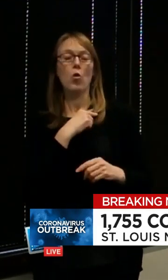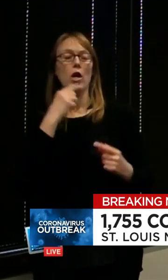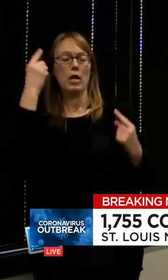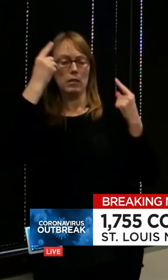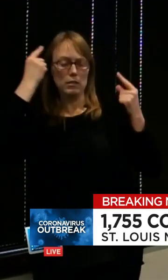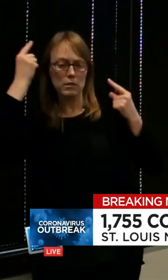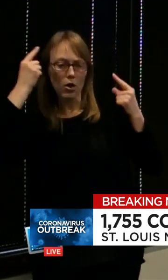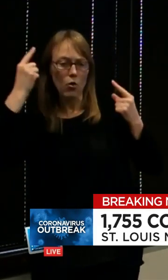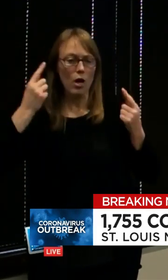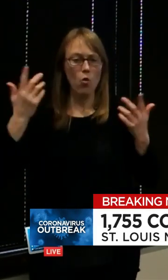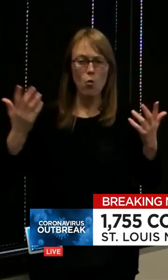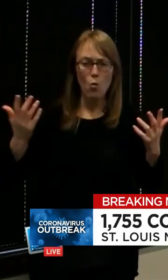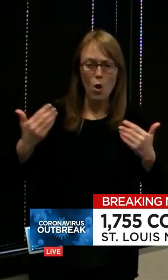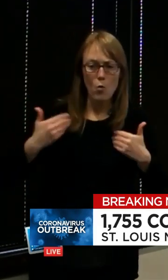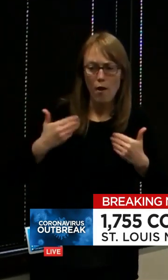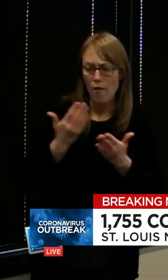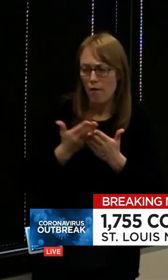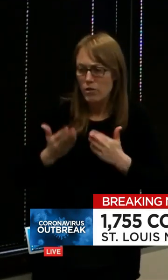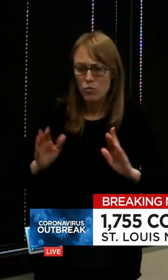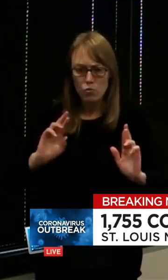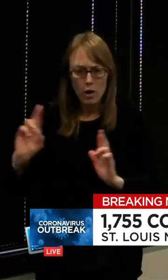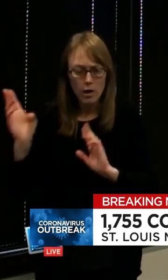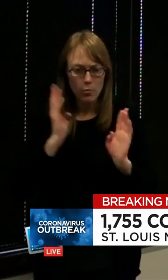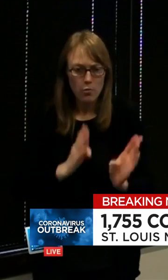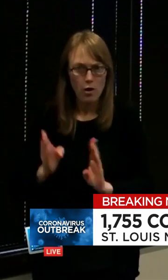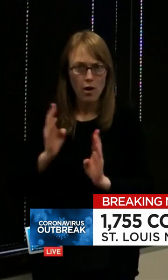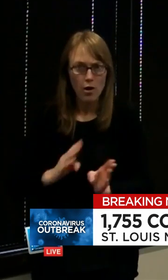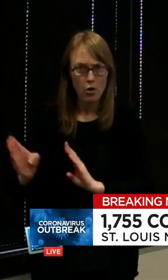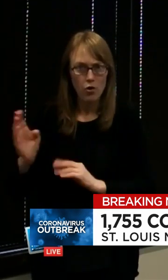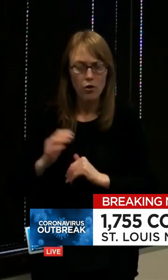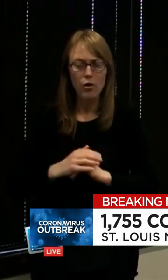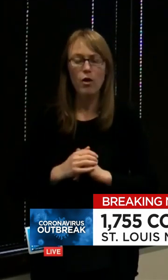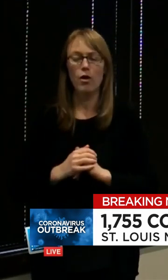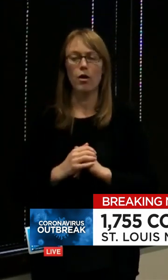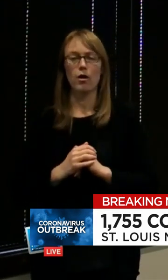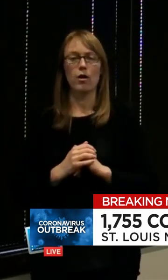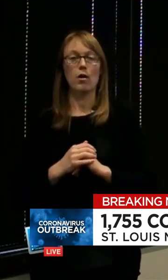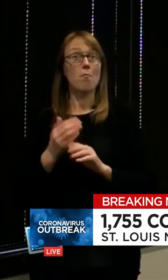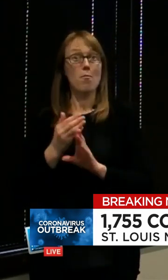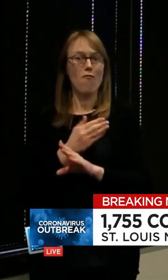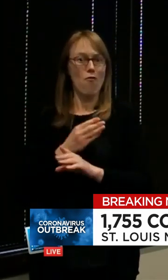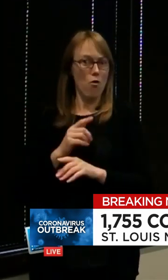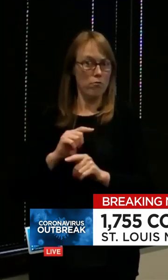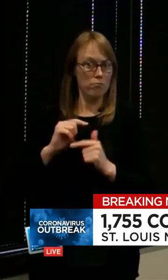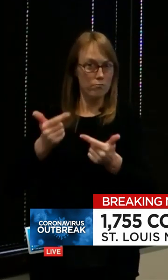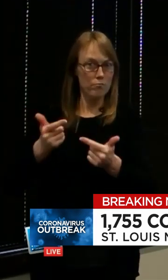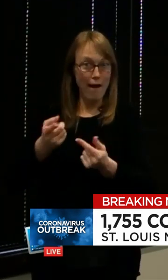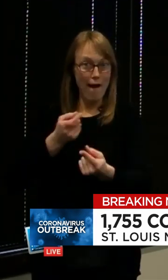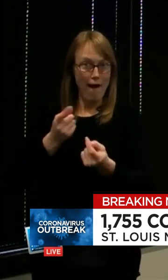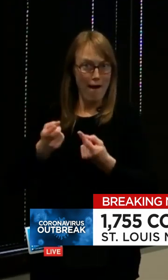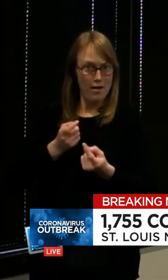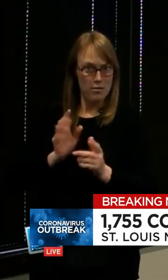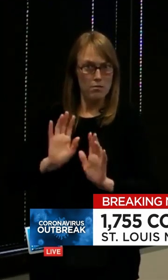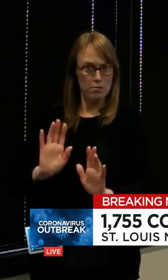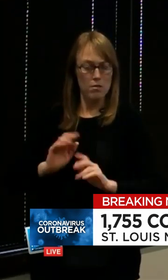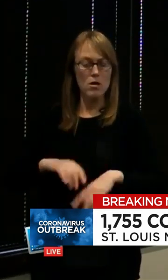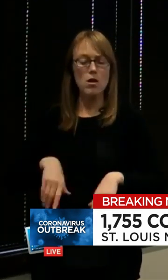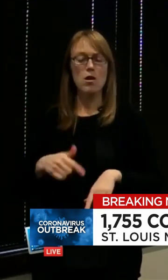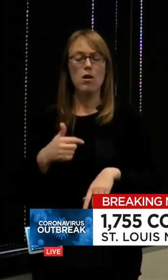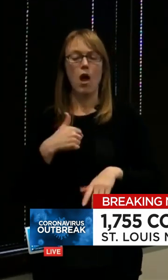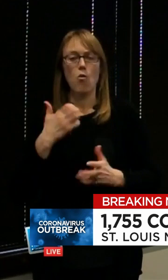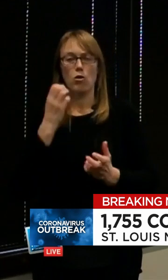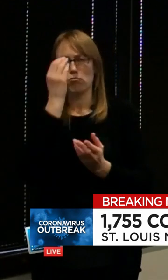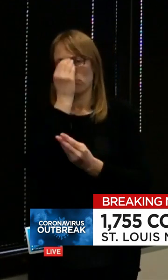we move on to the Q&A, I did want to take a couple of minutes, and this is really for our healthcare workers that are out there.